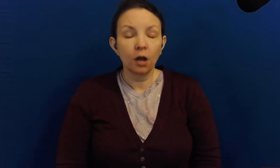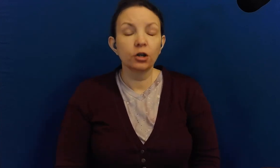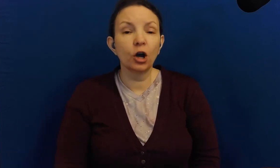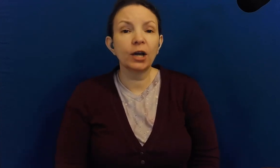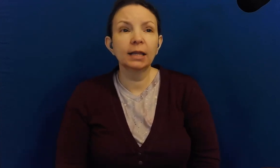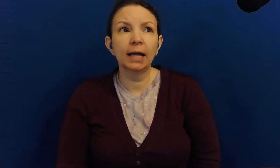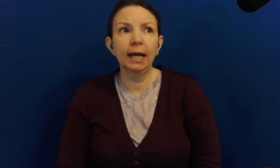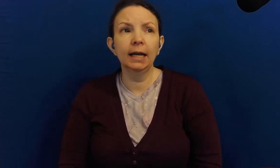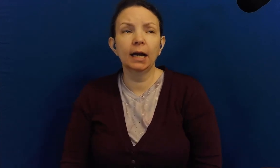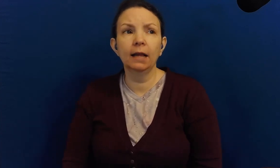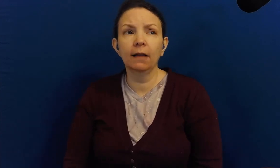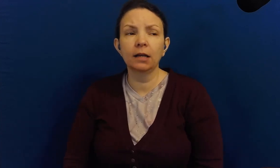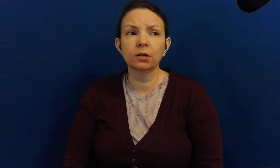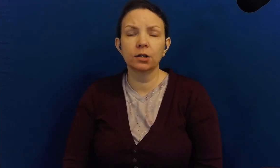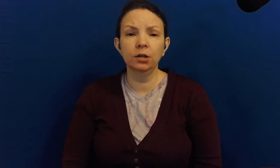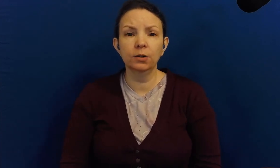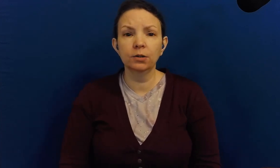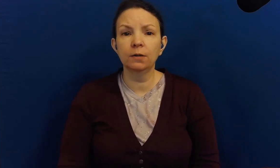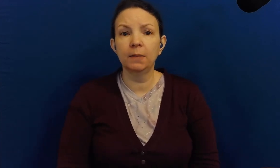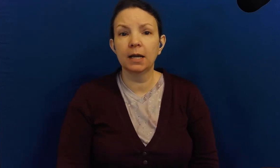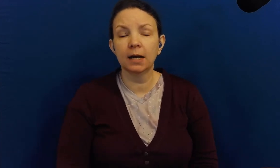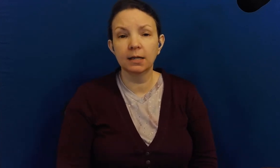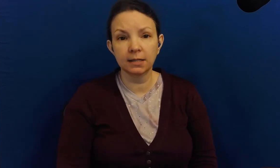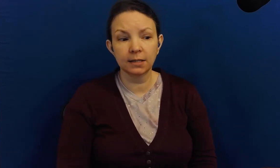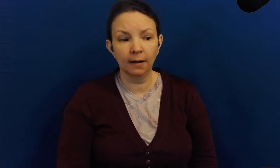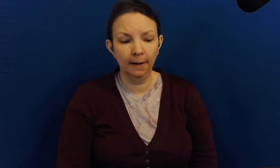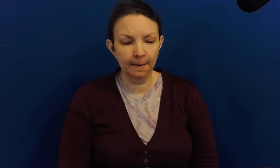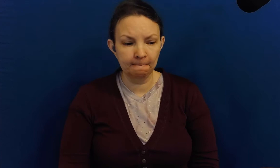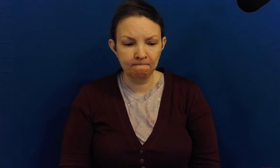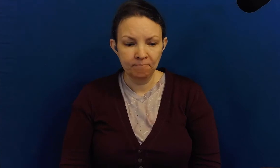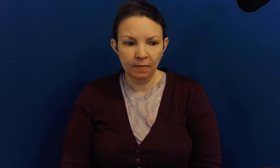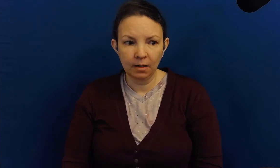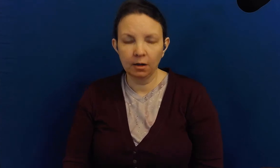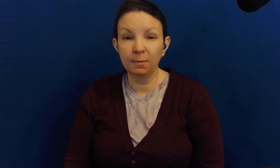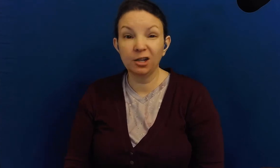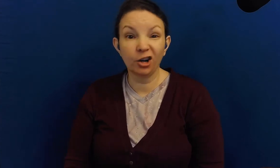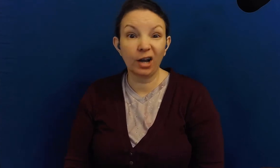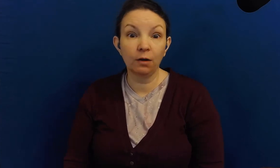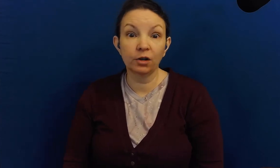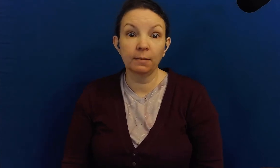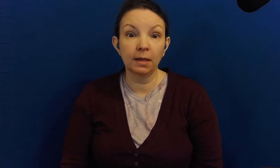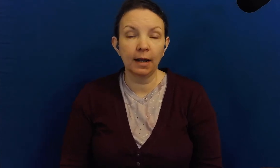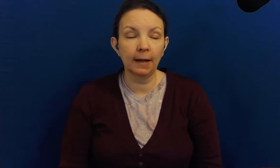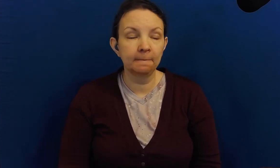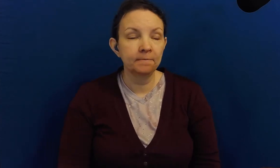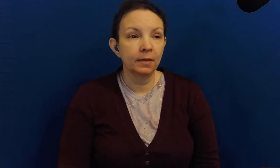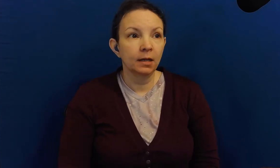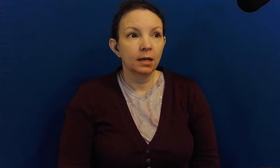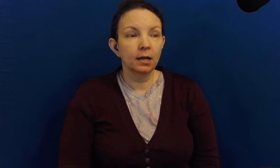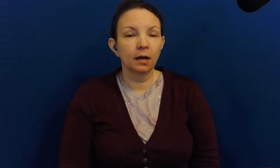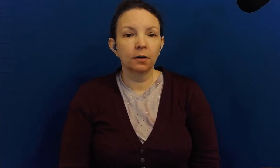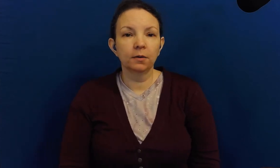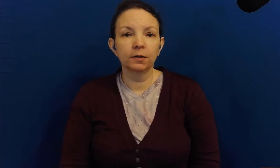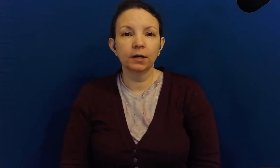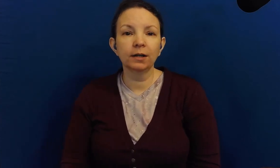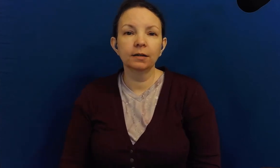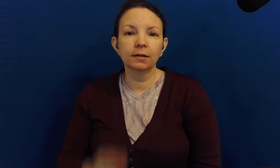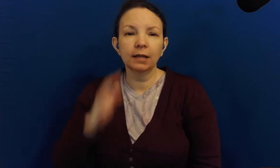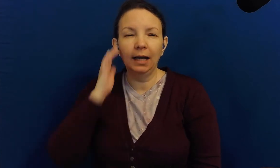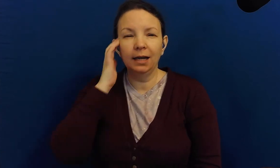Dark and light I like to use because it could be dark out or it could be light out. Now, dark and light has a